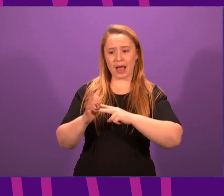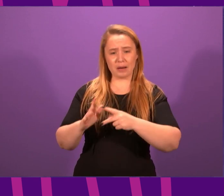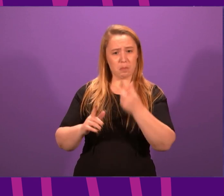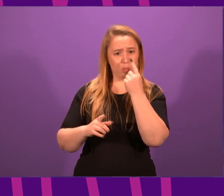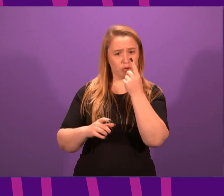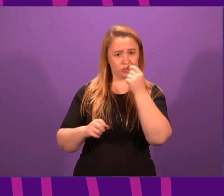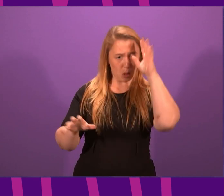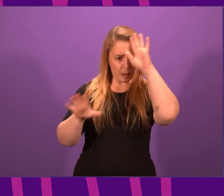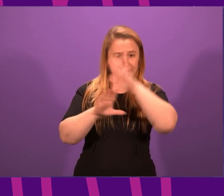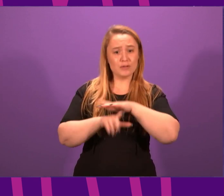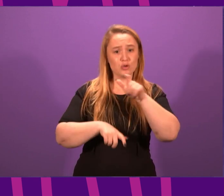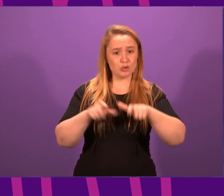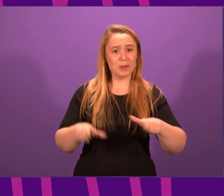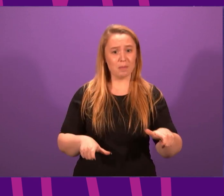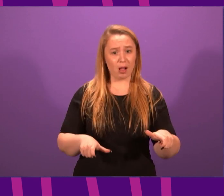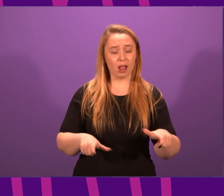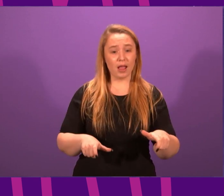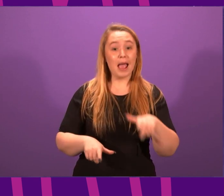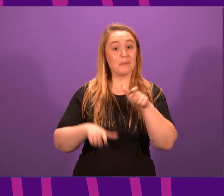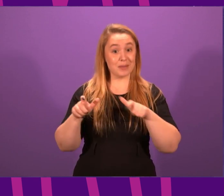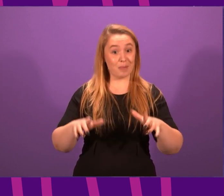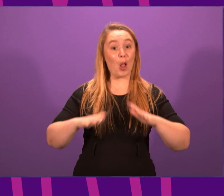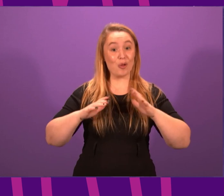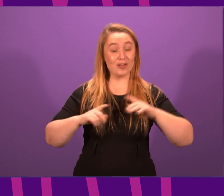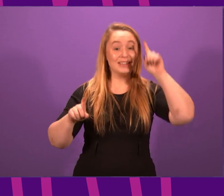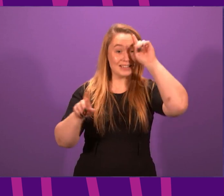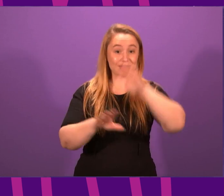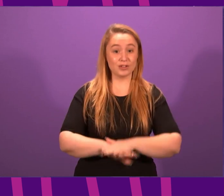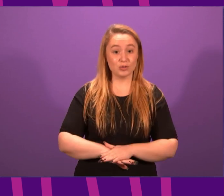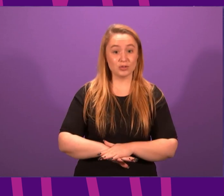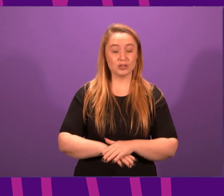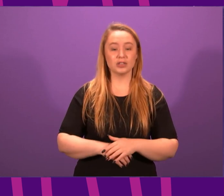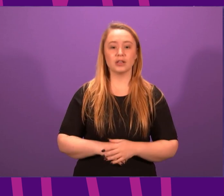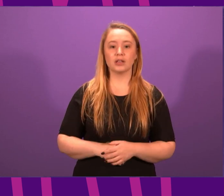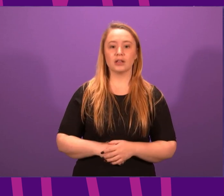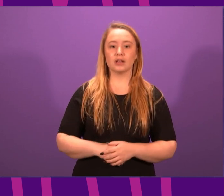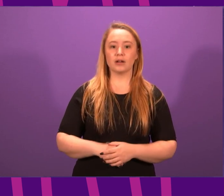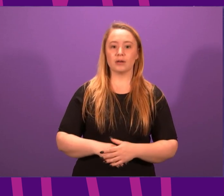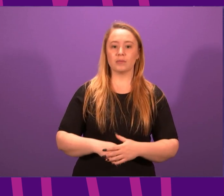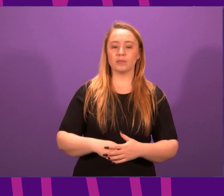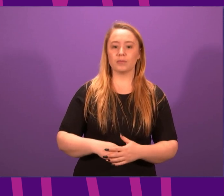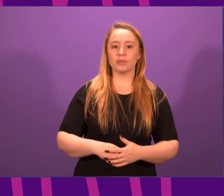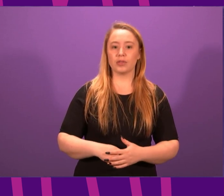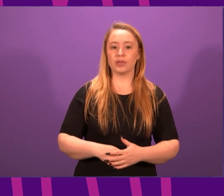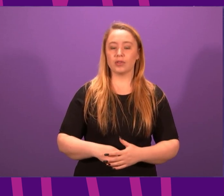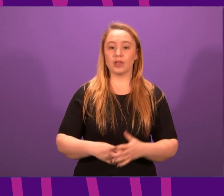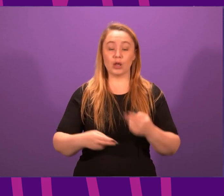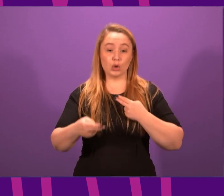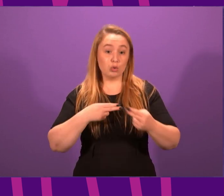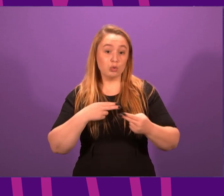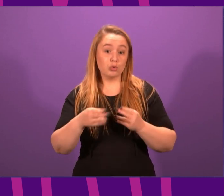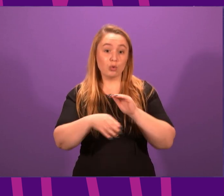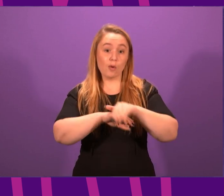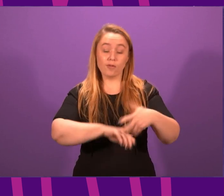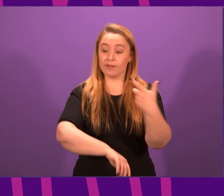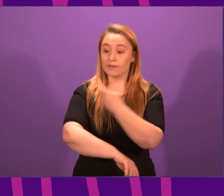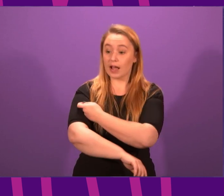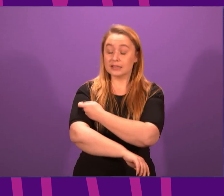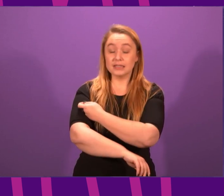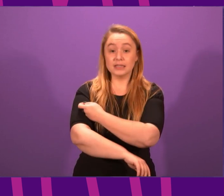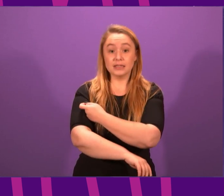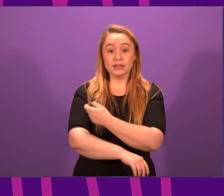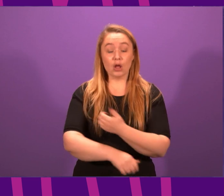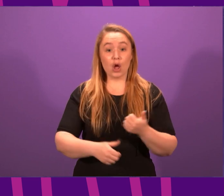even more than they are now. The mood music over getting a vaccine is encouraging, but what if we don't get